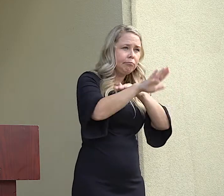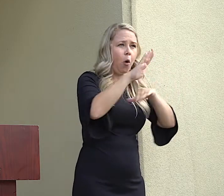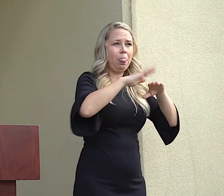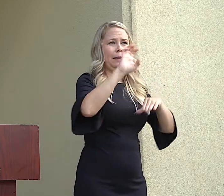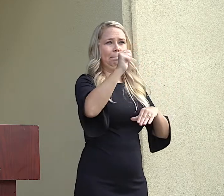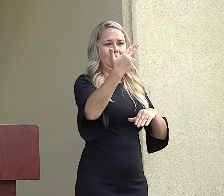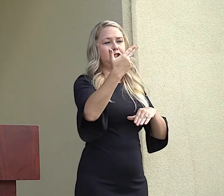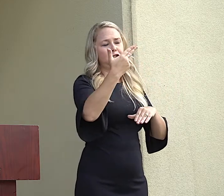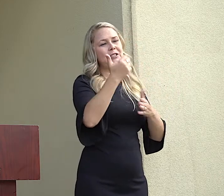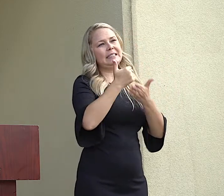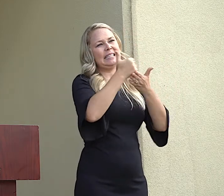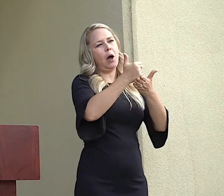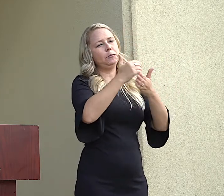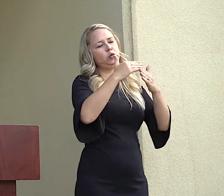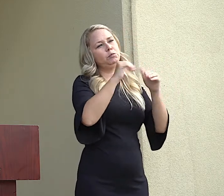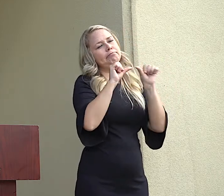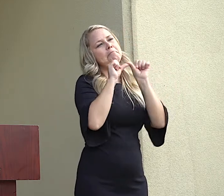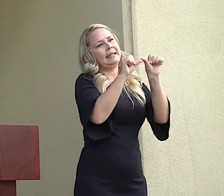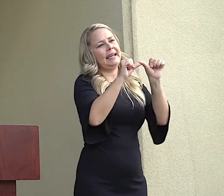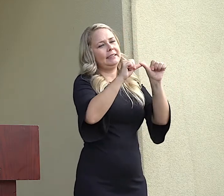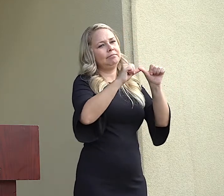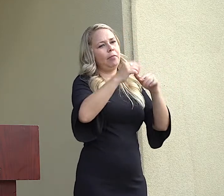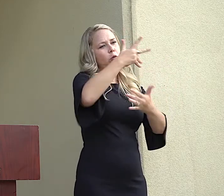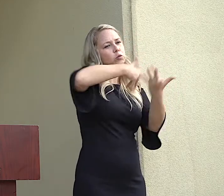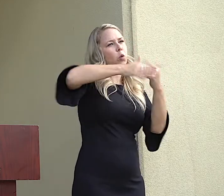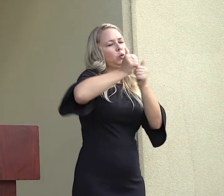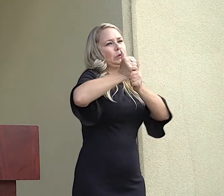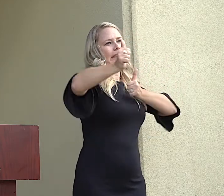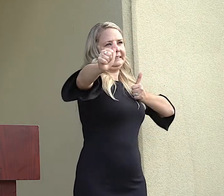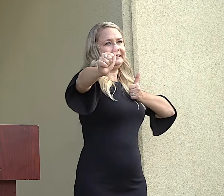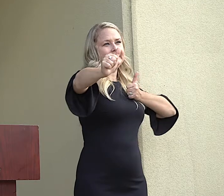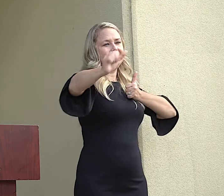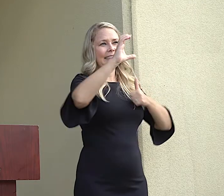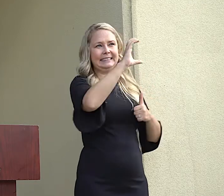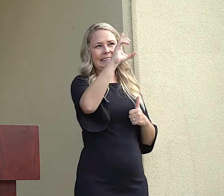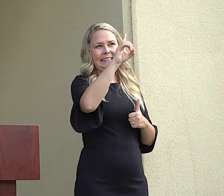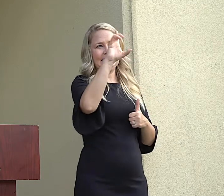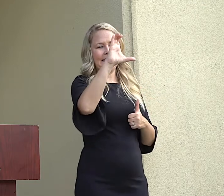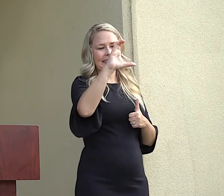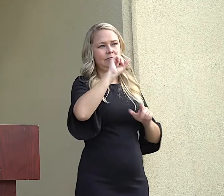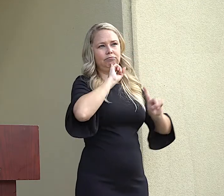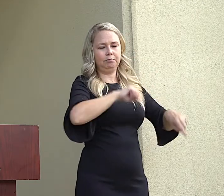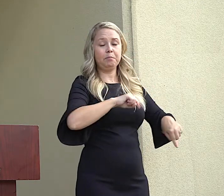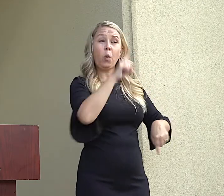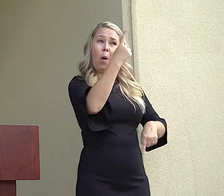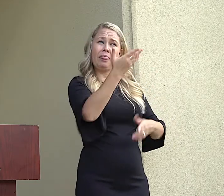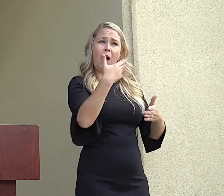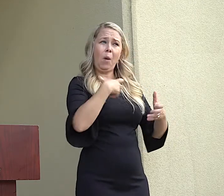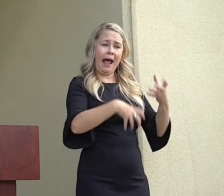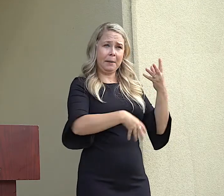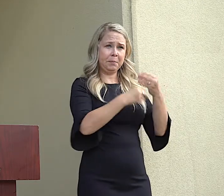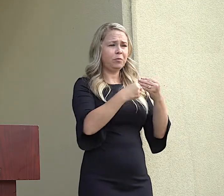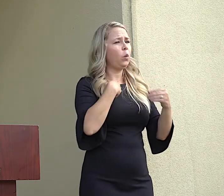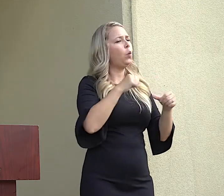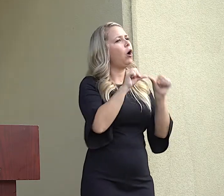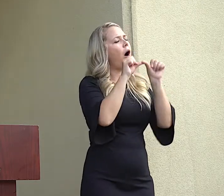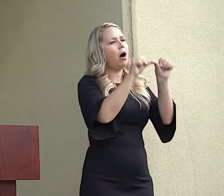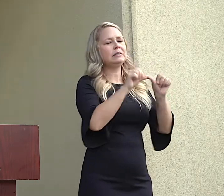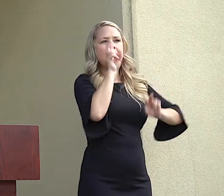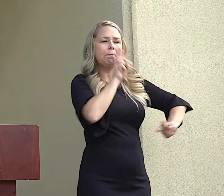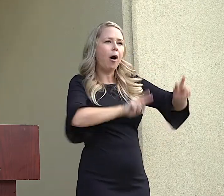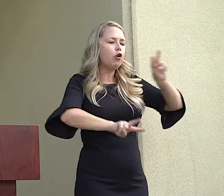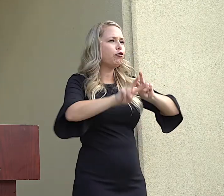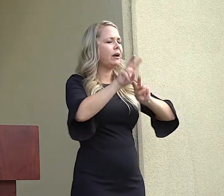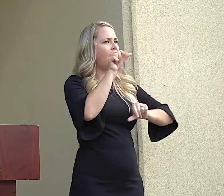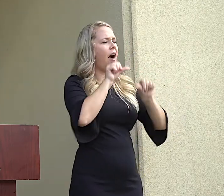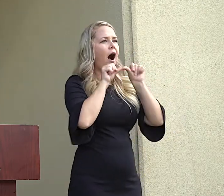it's helped to maintain that social distancing that the CDC guidelines have prevented. One of the things I'll add to that is, we're constantly monitoring,